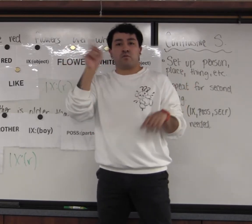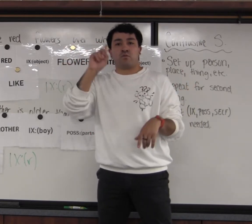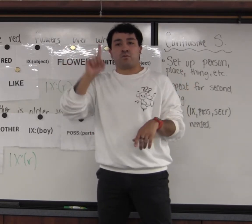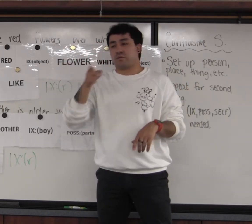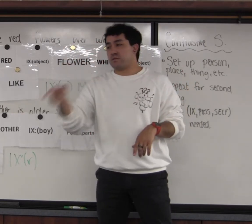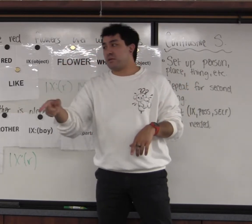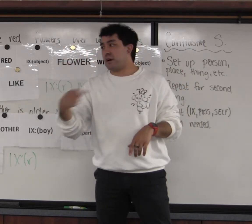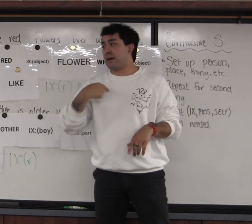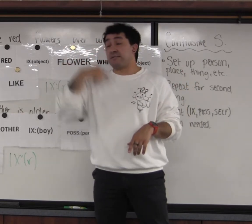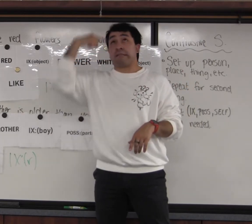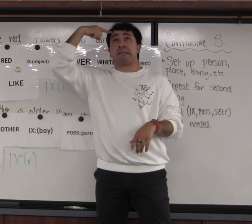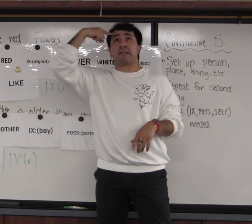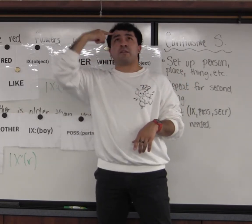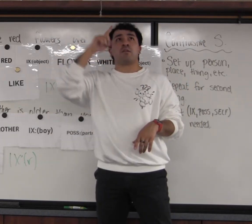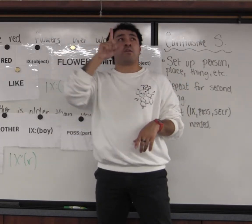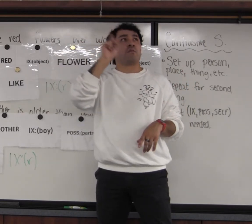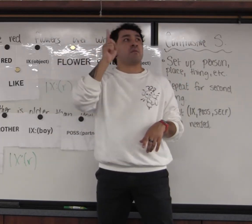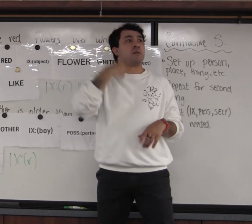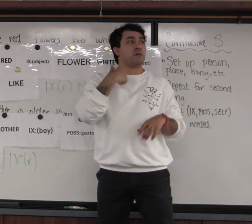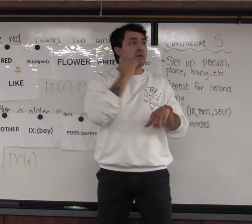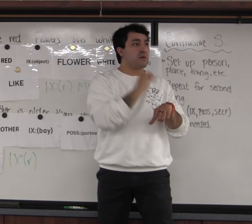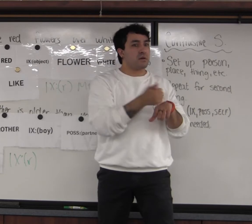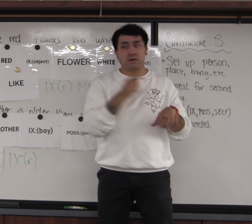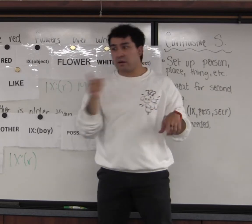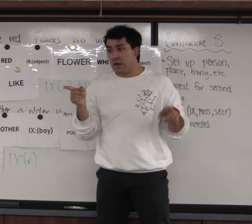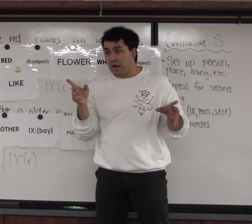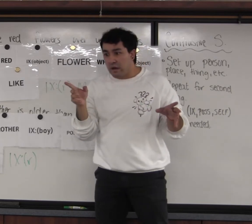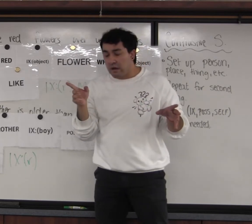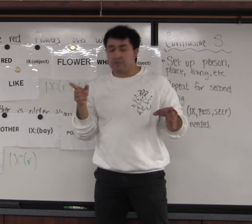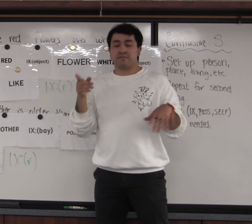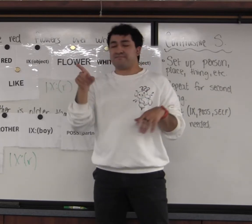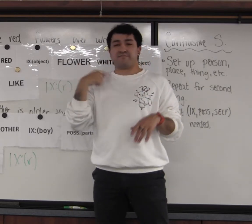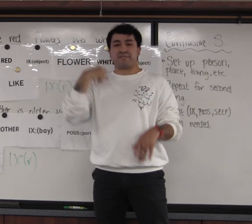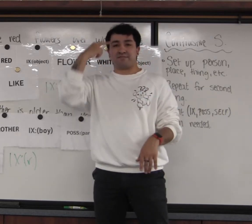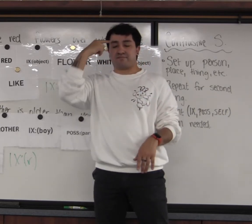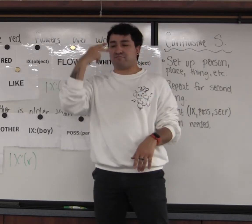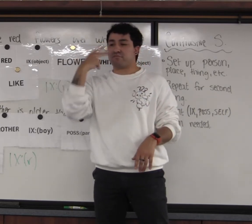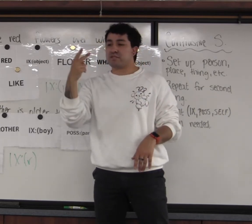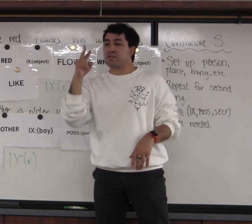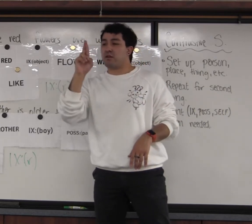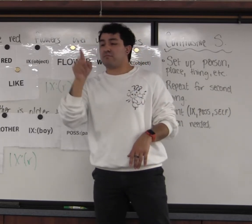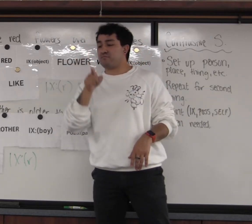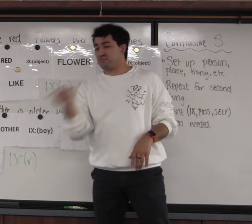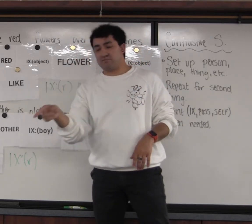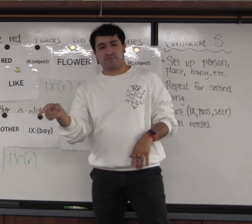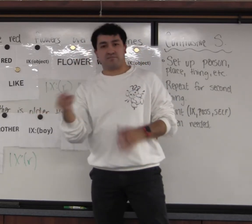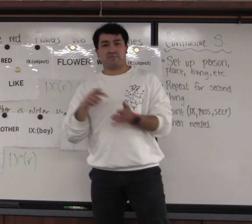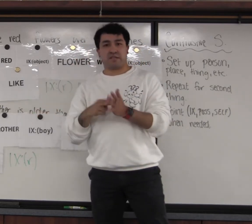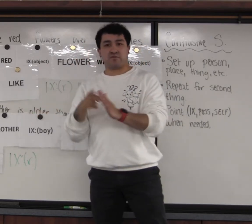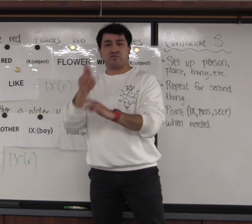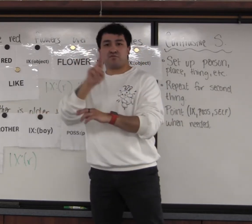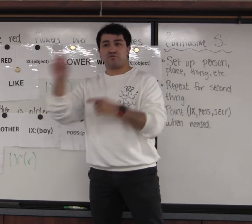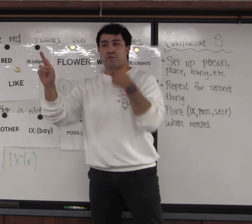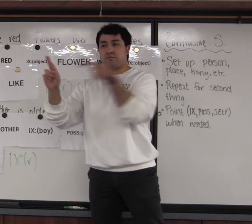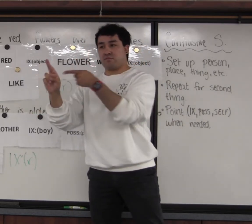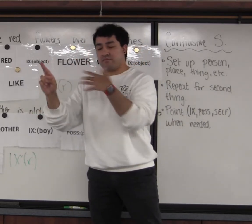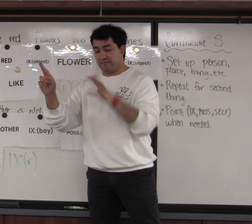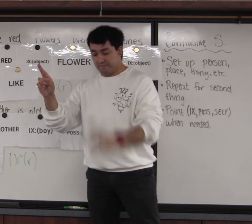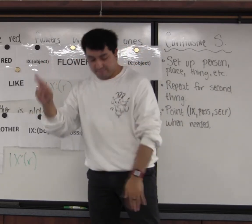brother, but sometimes it's best just to write the word R or right, left, L, so you don't really need to think about where to